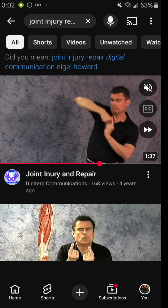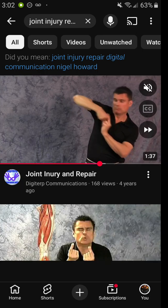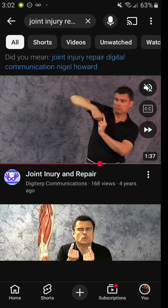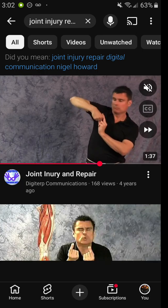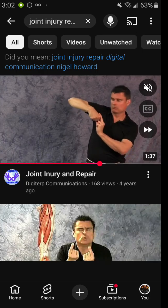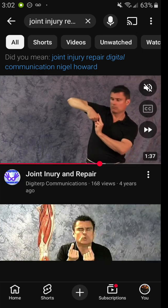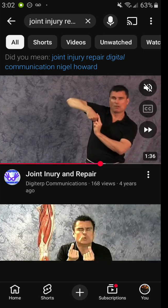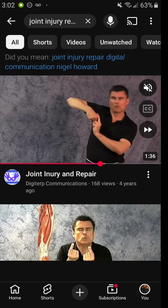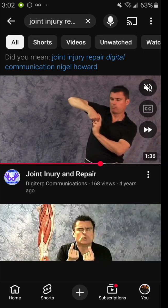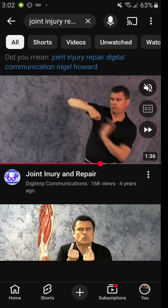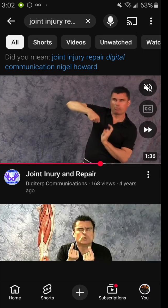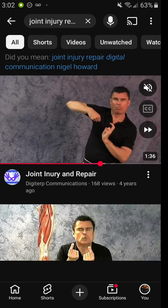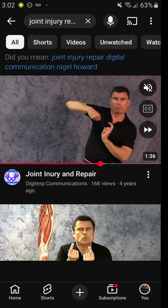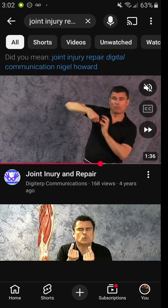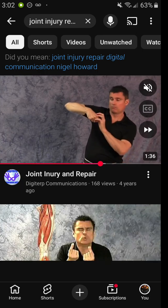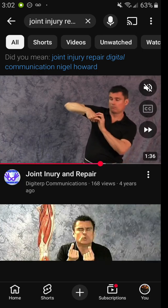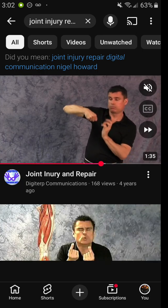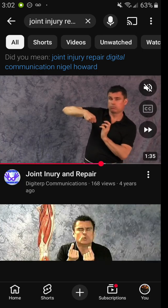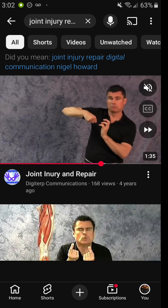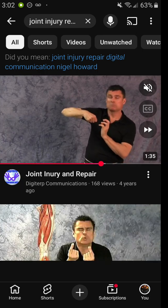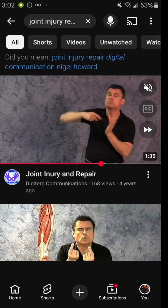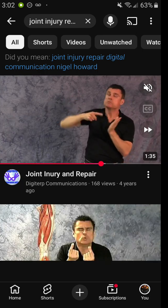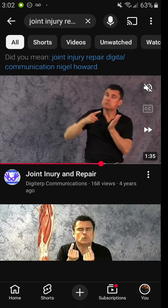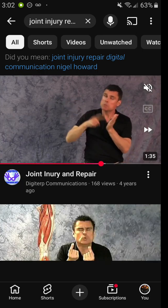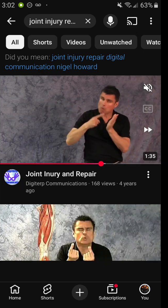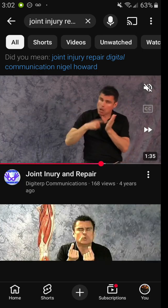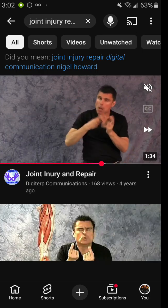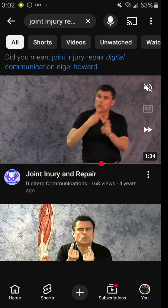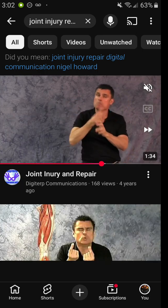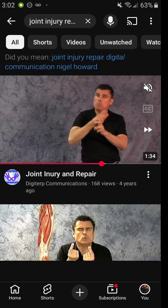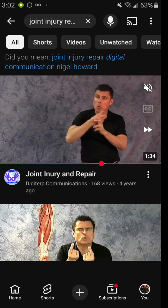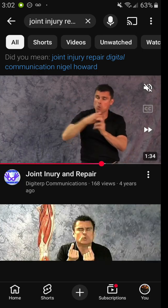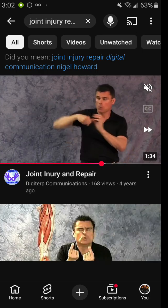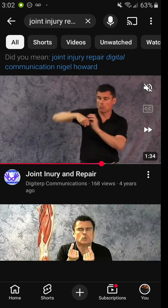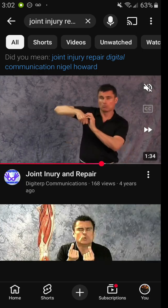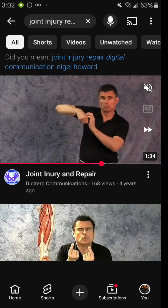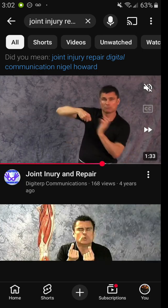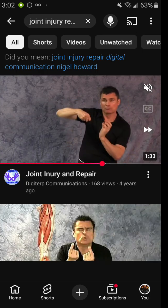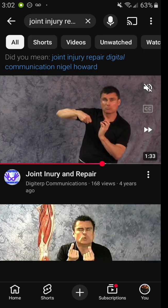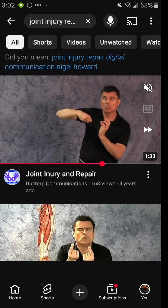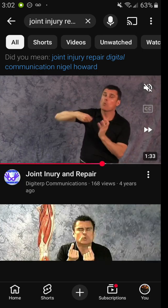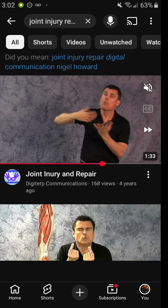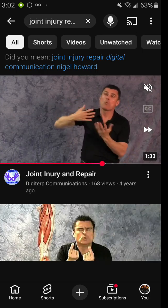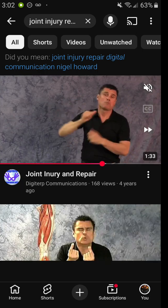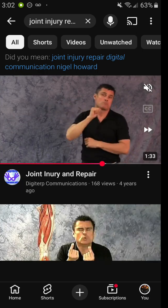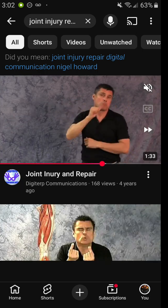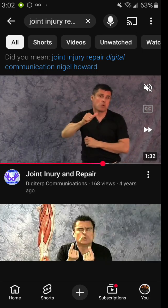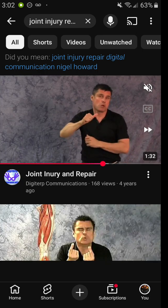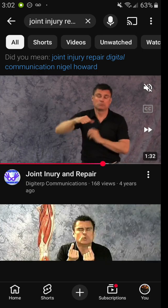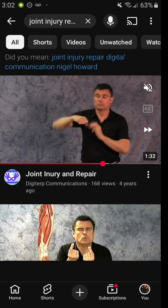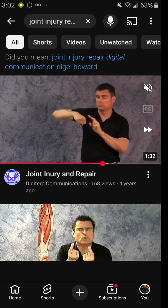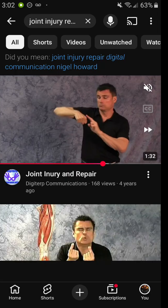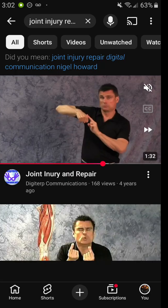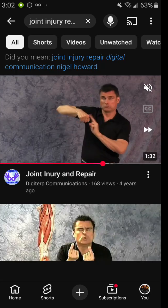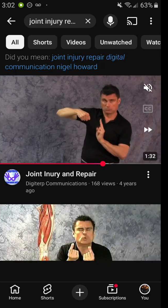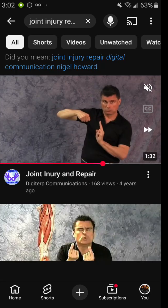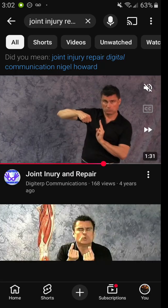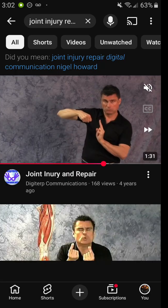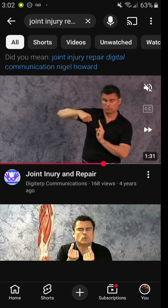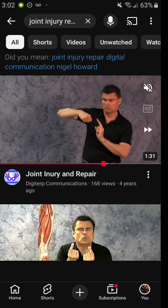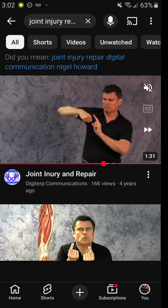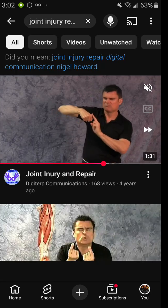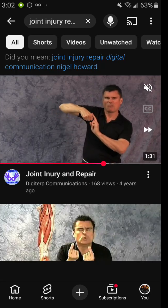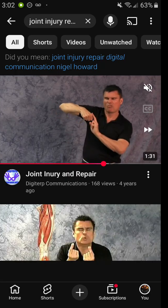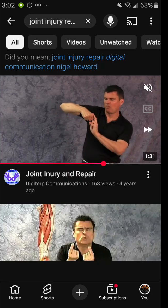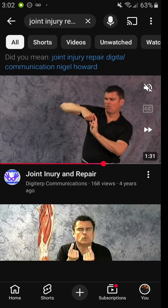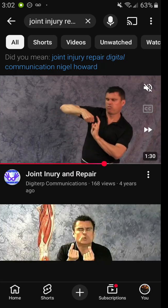So, I'm being a nerd here and going through some of Nigel's